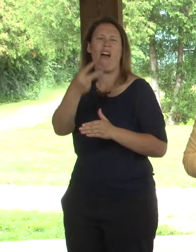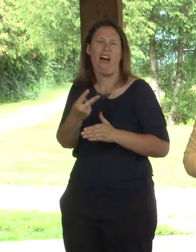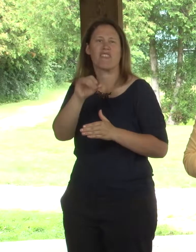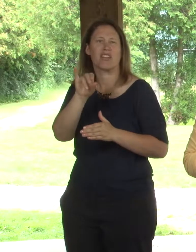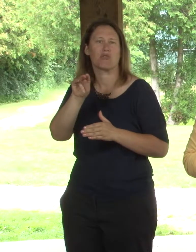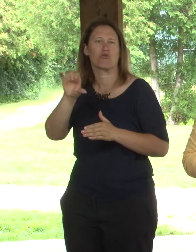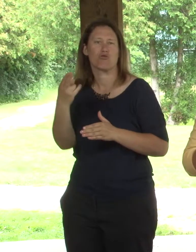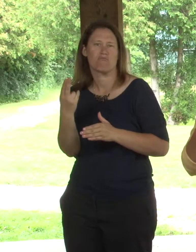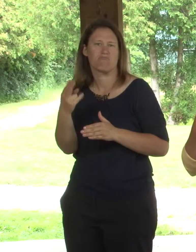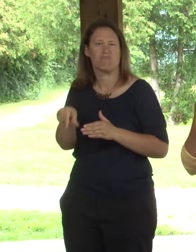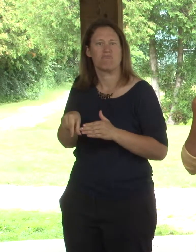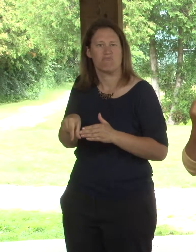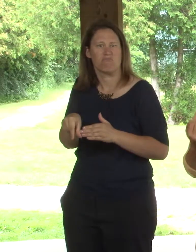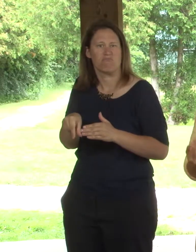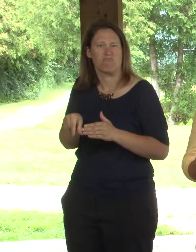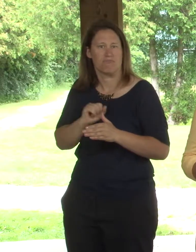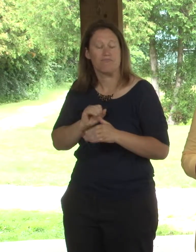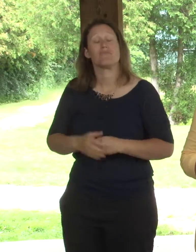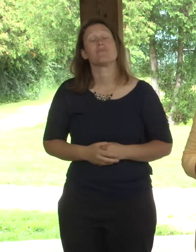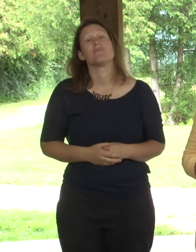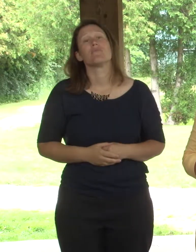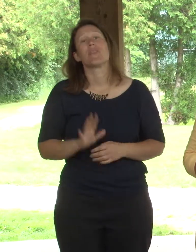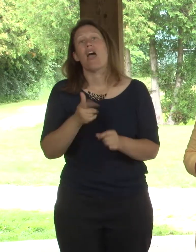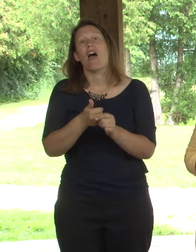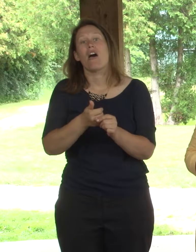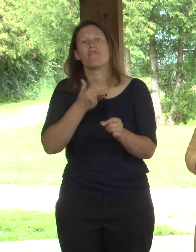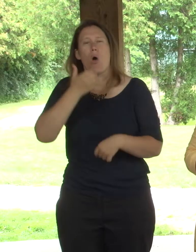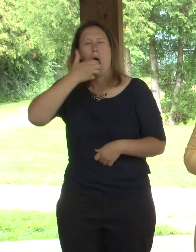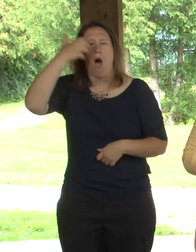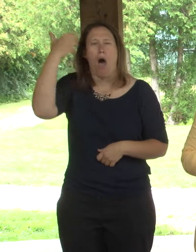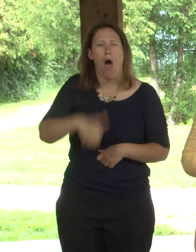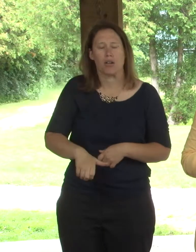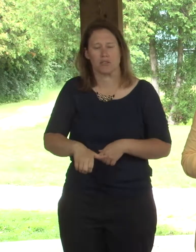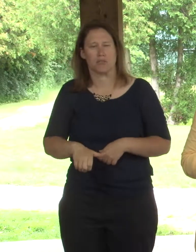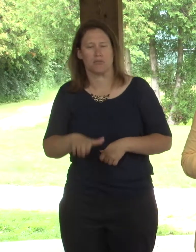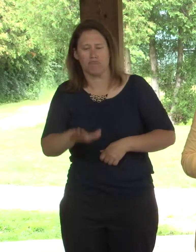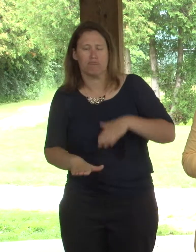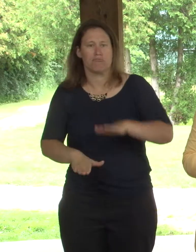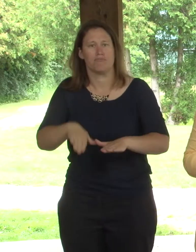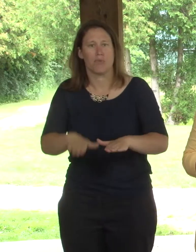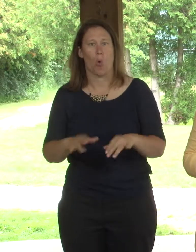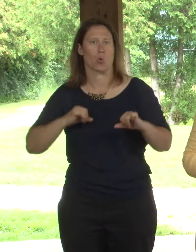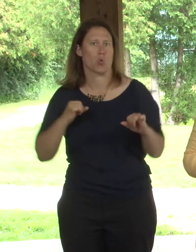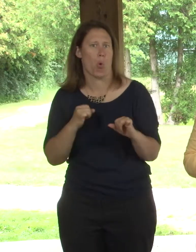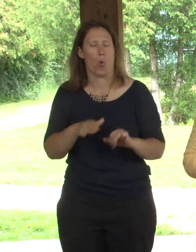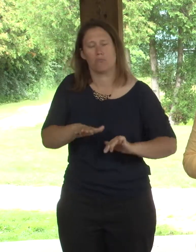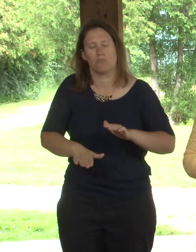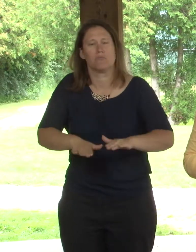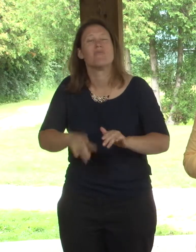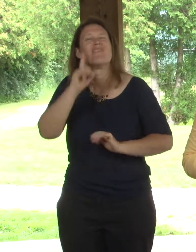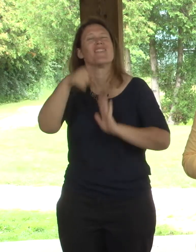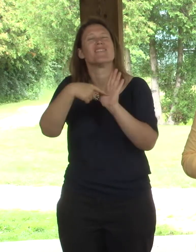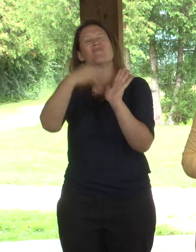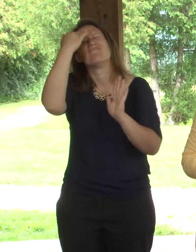within the shoes as well. Avoiding extreme heat, avoiding extreme cold. So again, things like walking on the